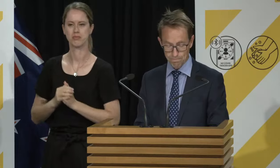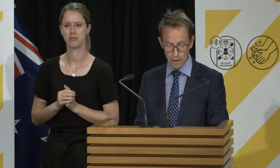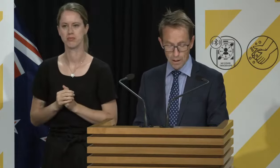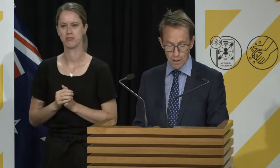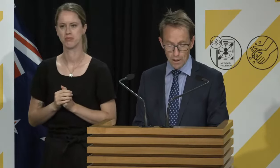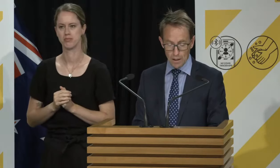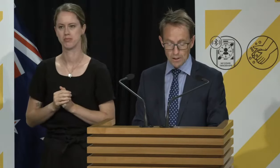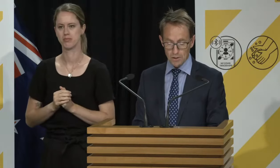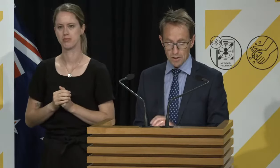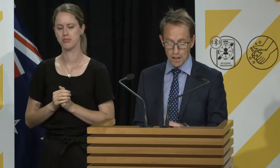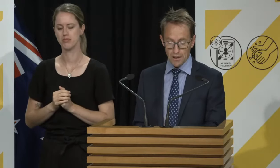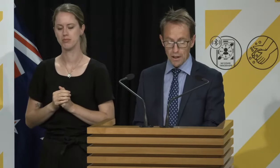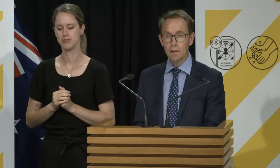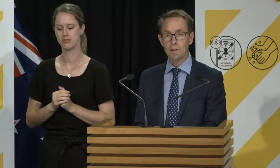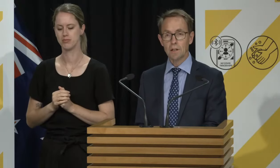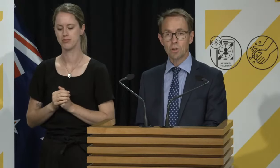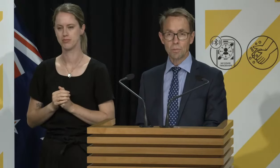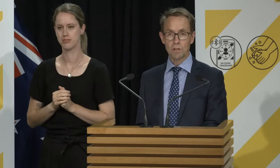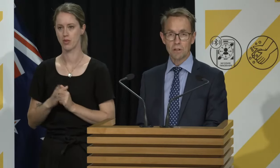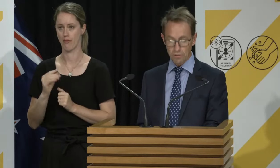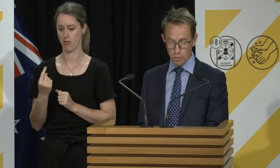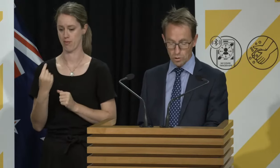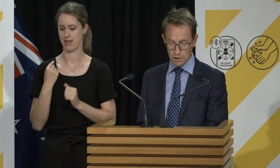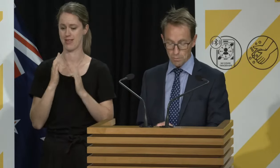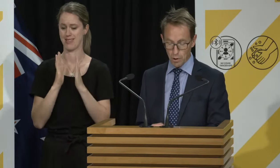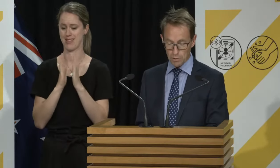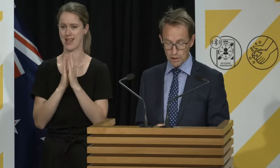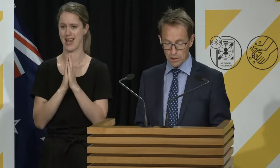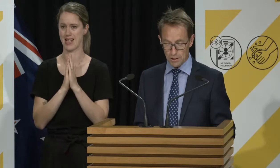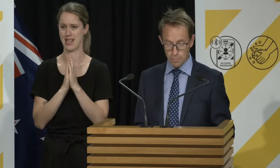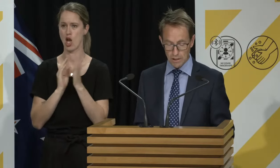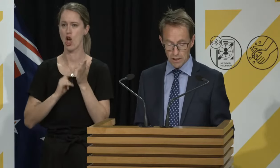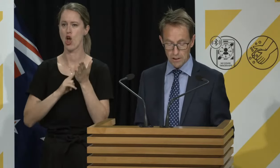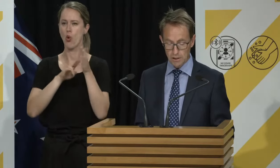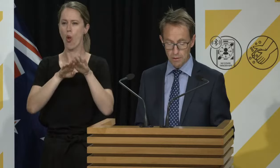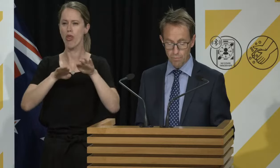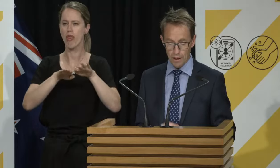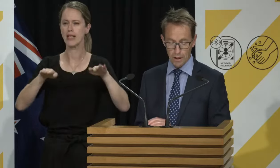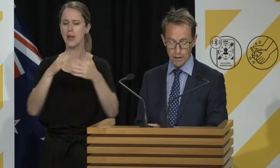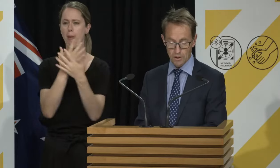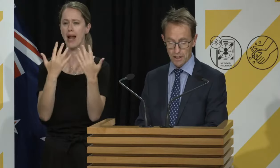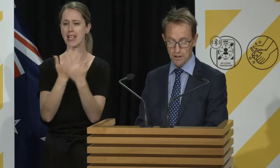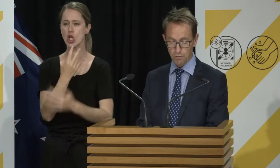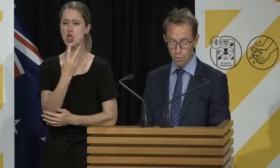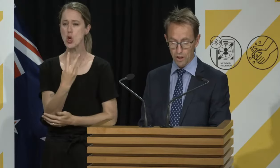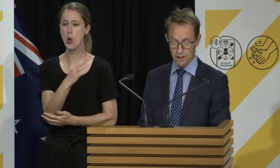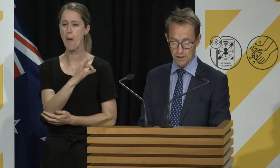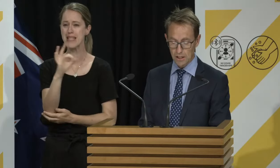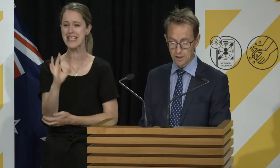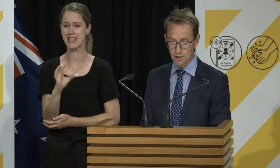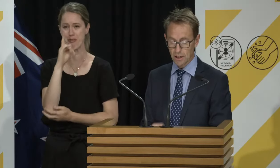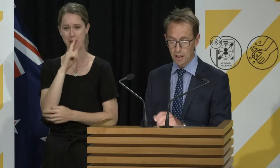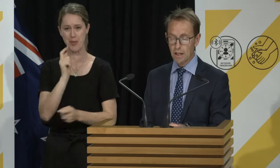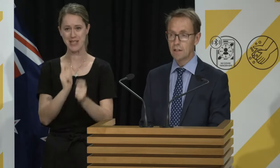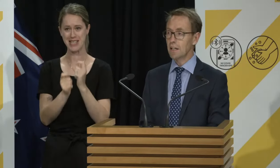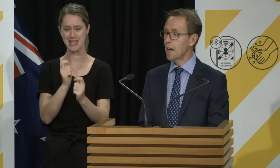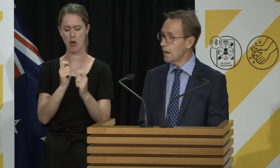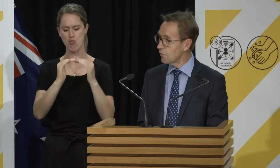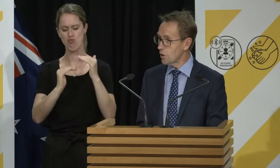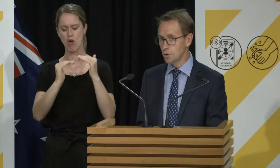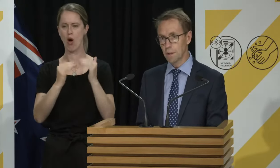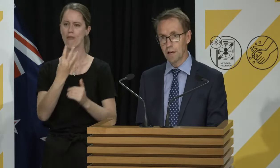week. Since Sunday, nearly 2% of Northland's population has been tested, just under 4,000 tests,